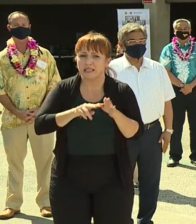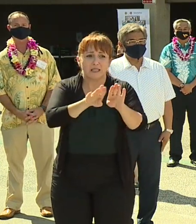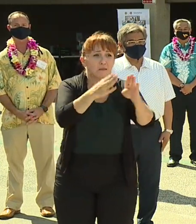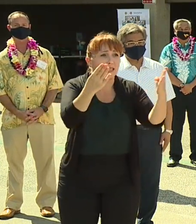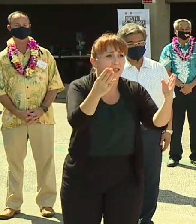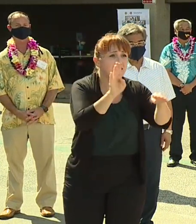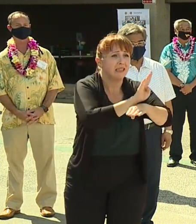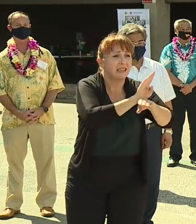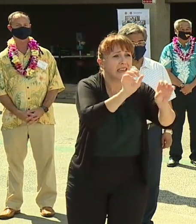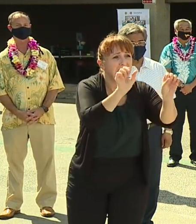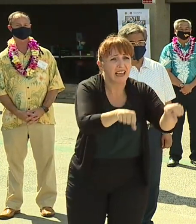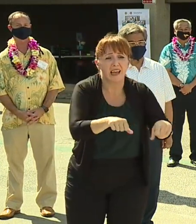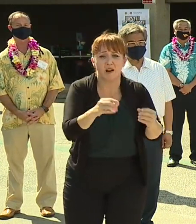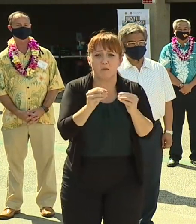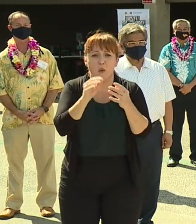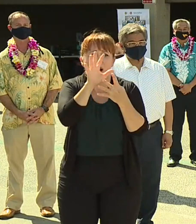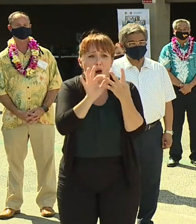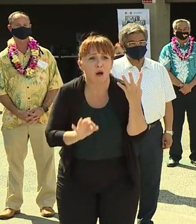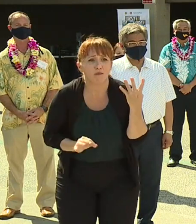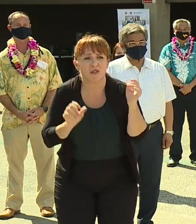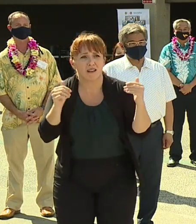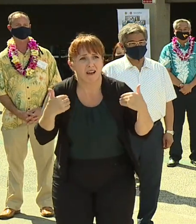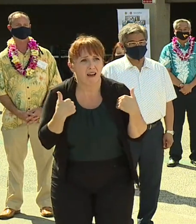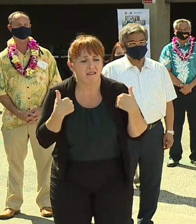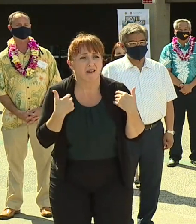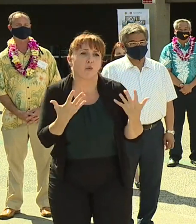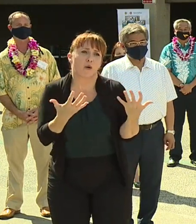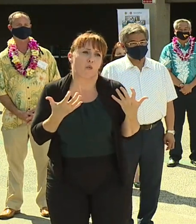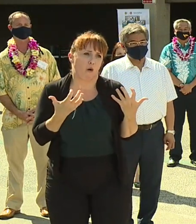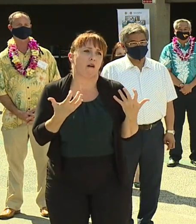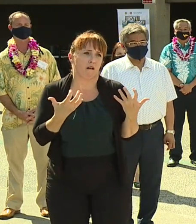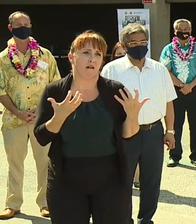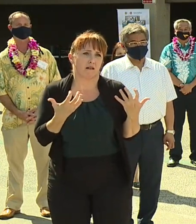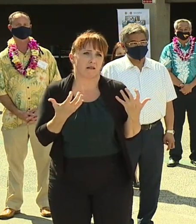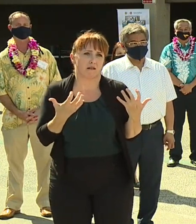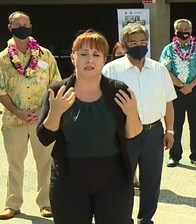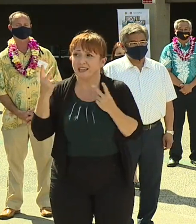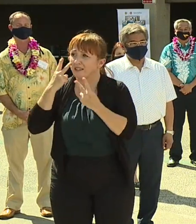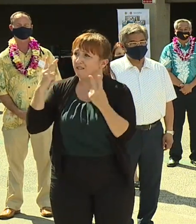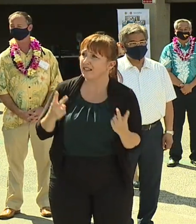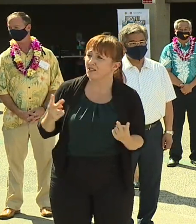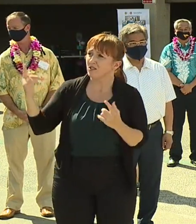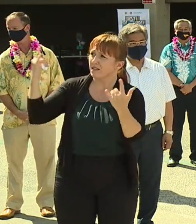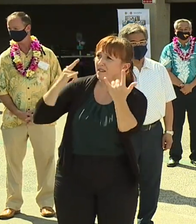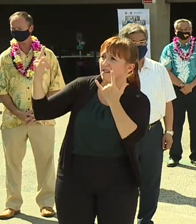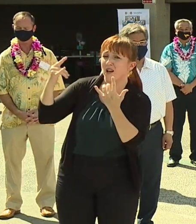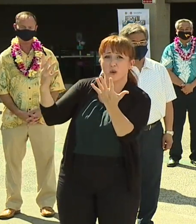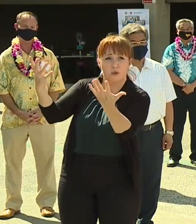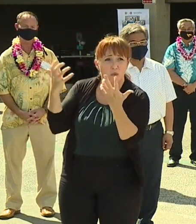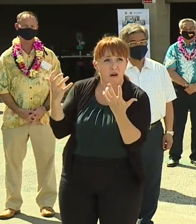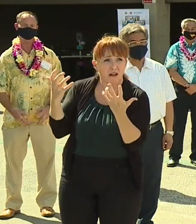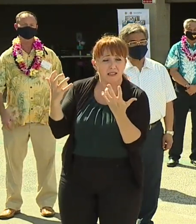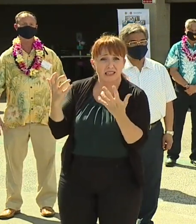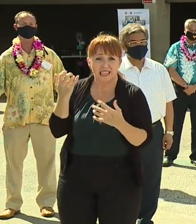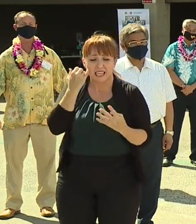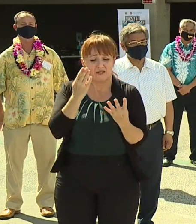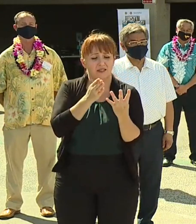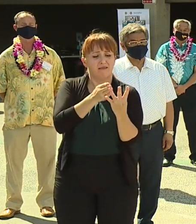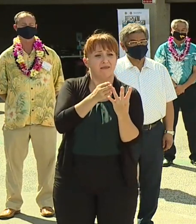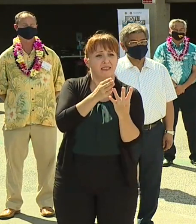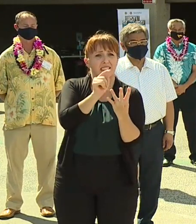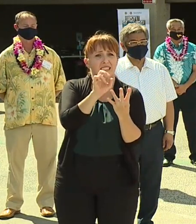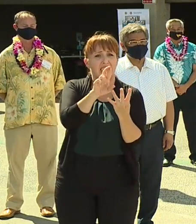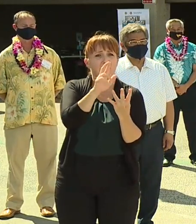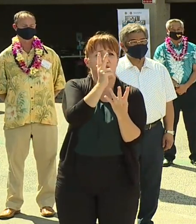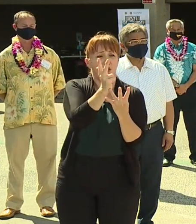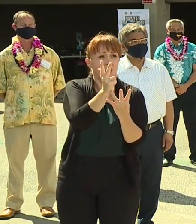up in more ways. We want that. And we want visitors to keep coming here. If we're in tier three, visitors say,